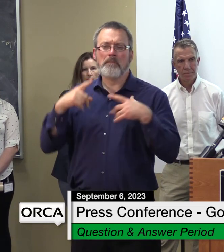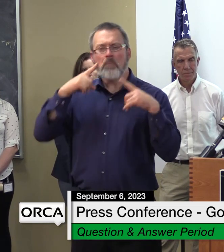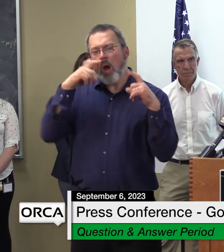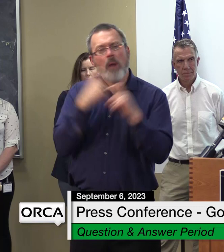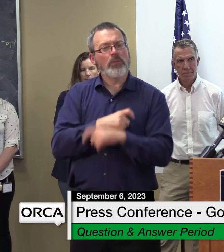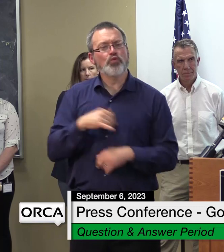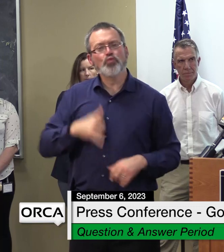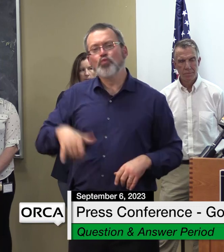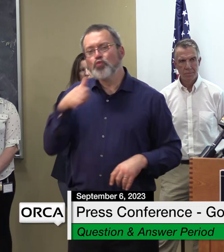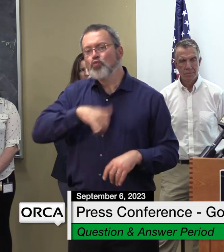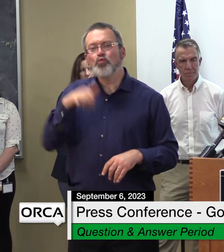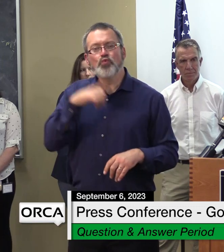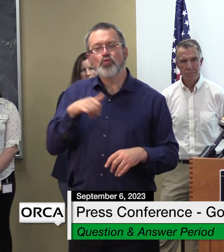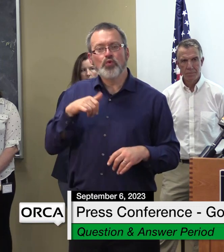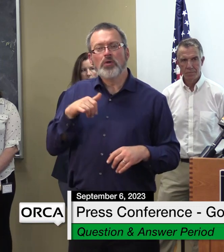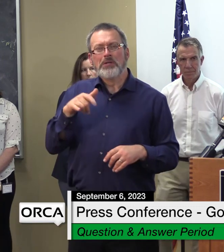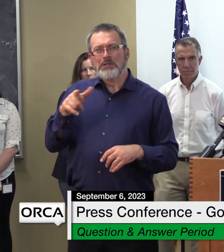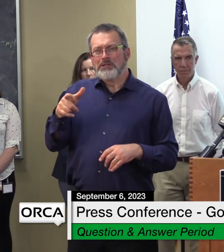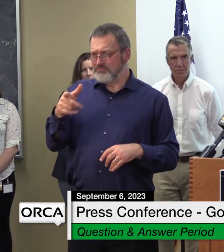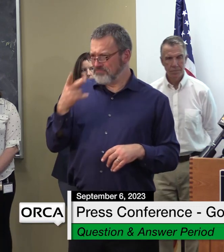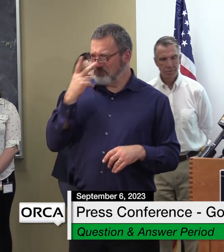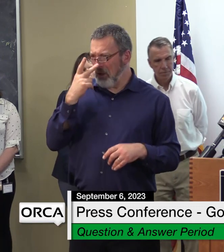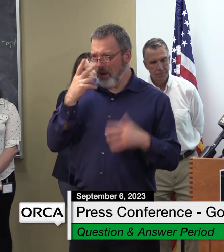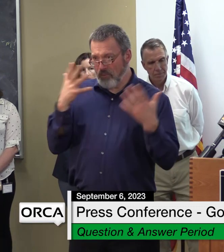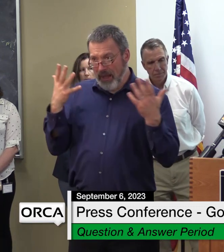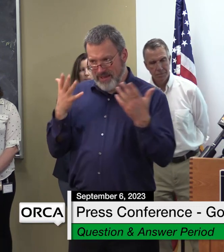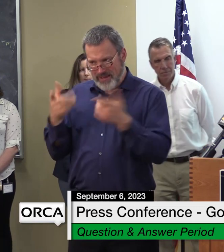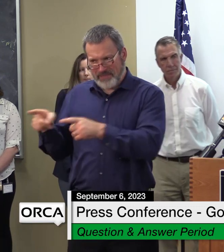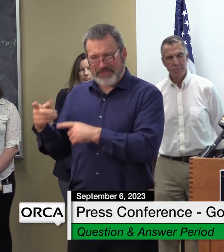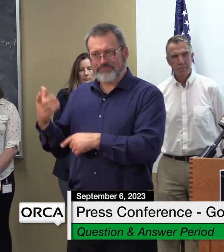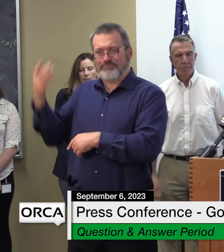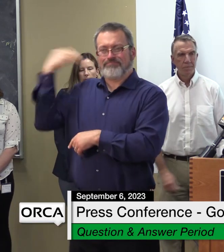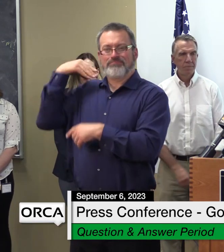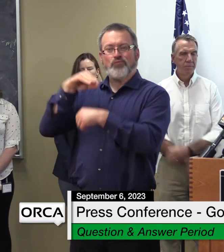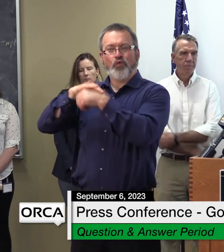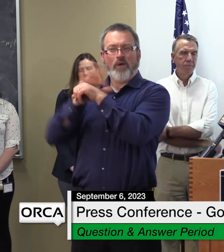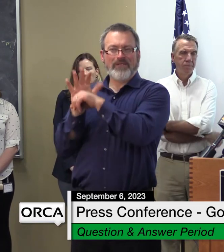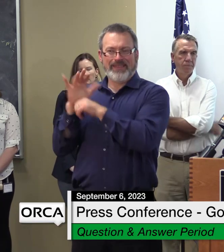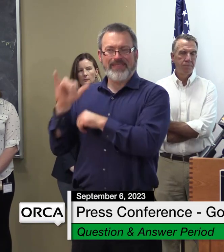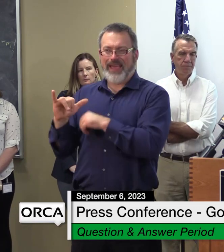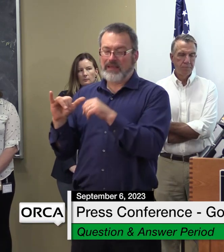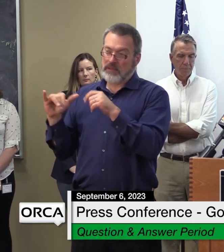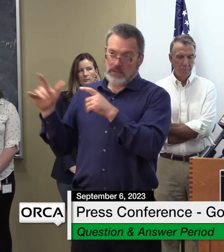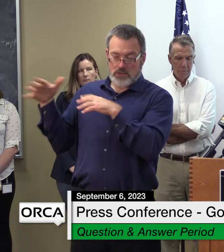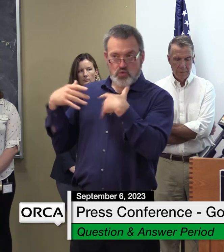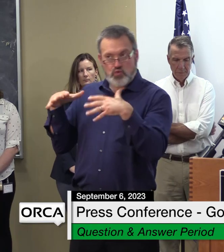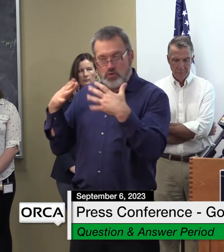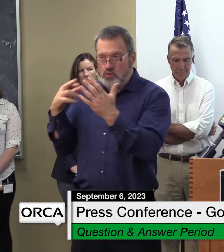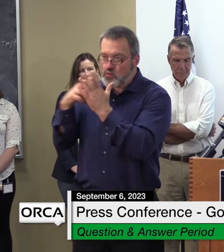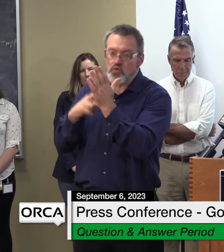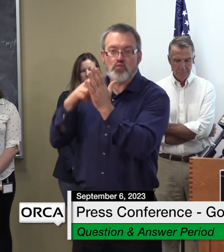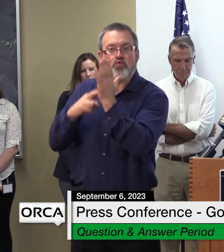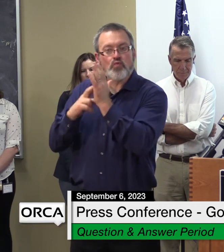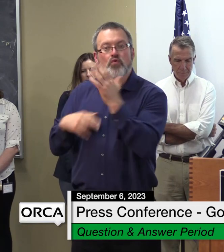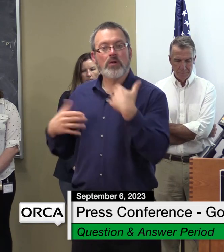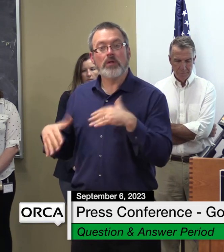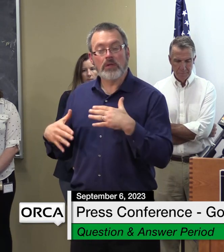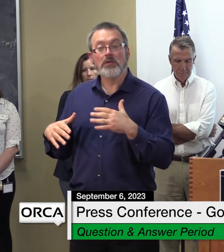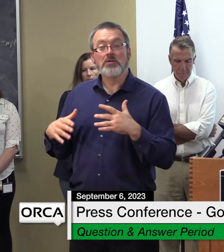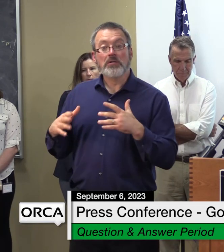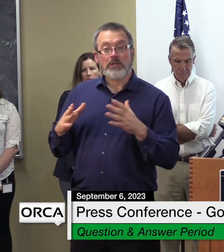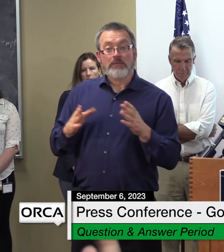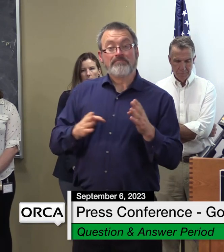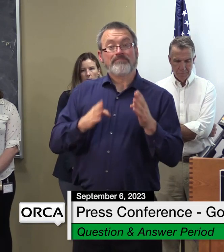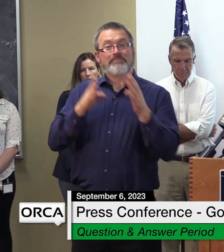through the PUA process as well. This is especially true because we also are required to take people's